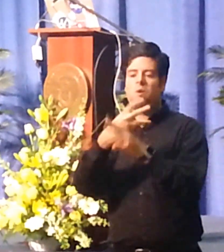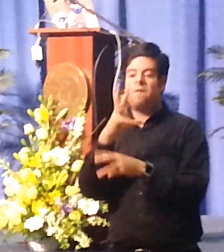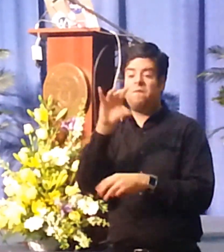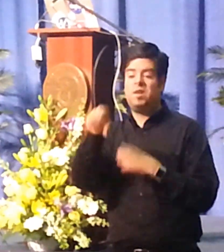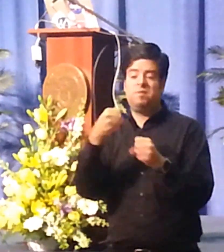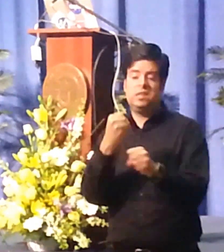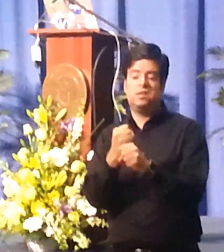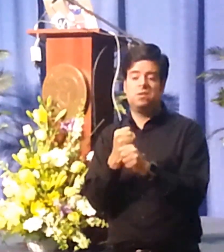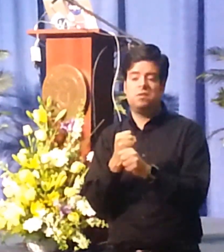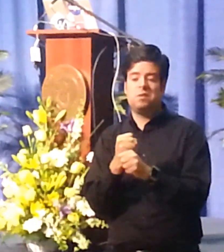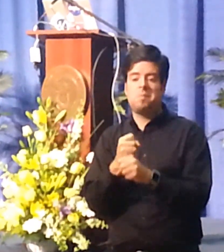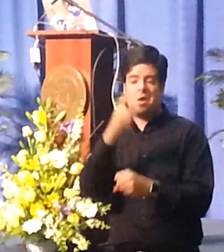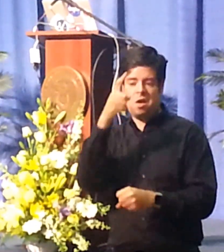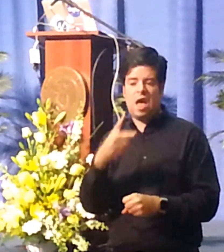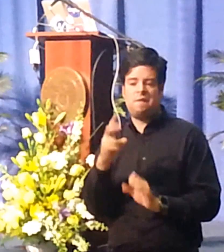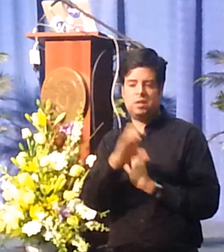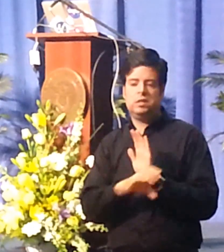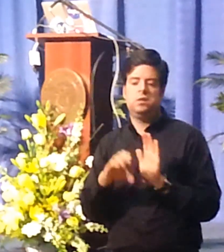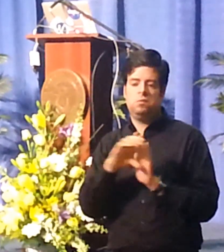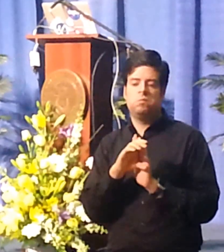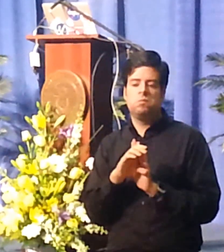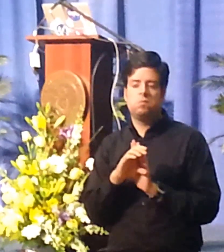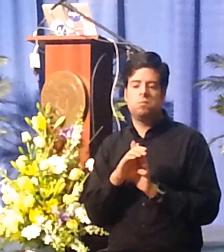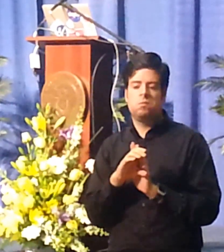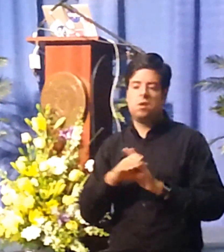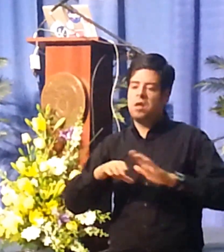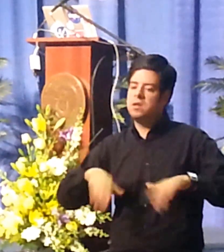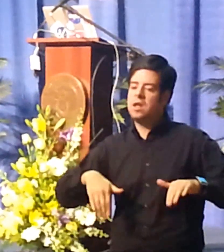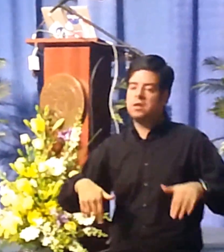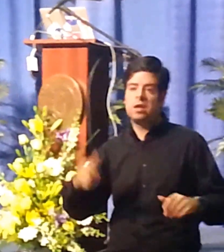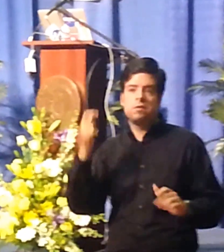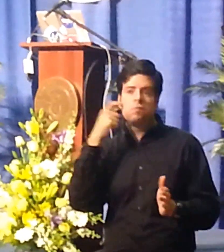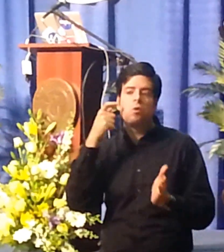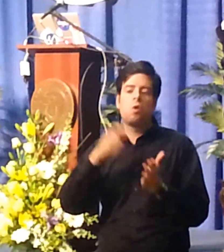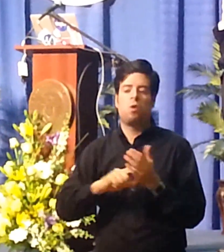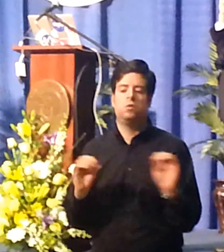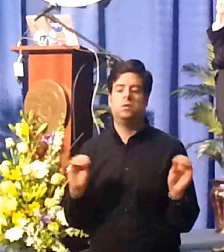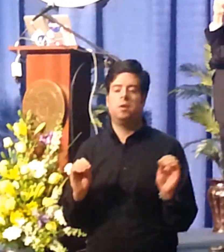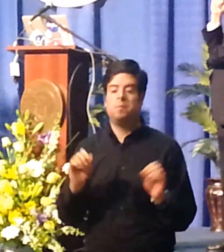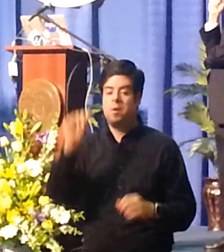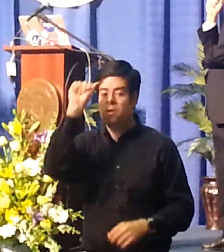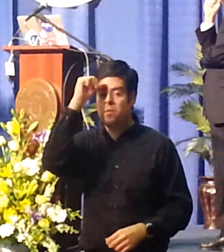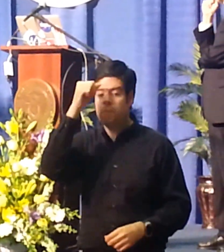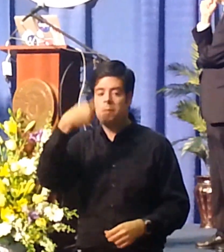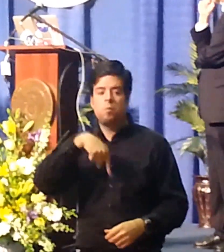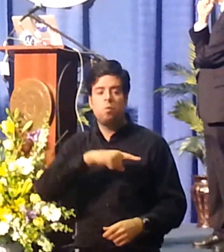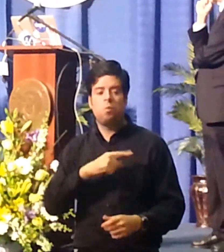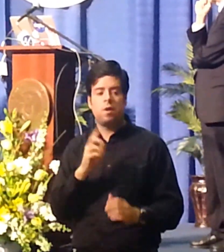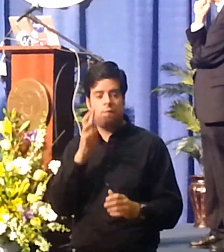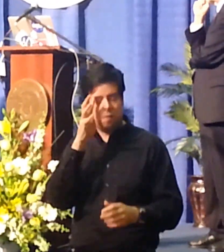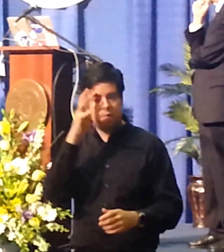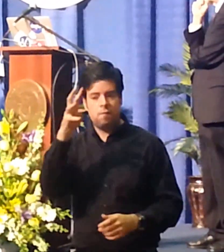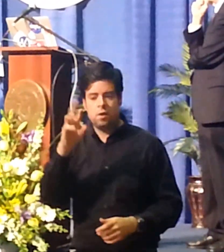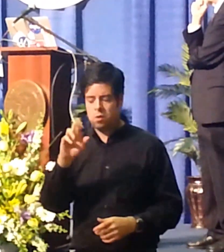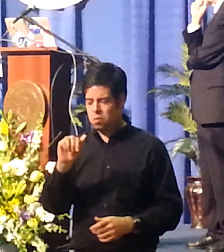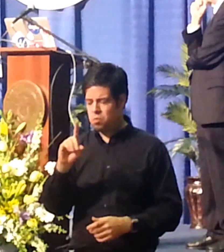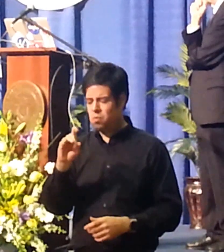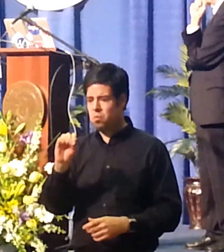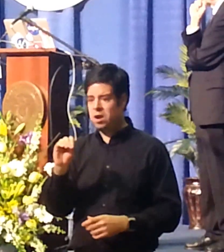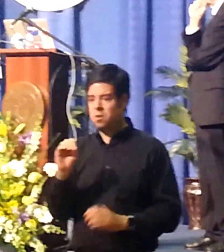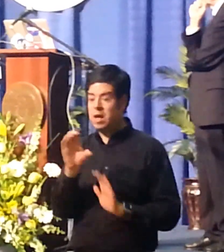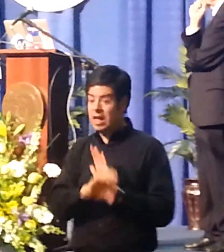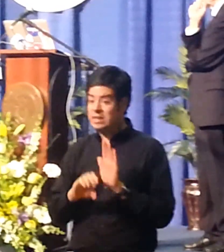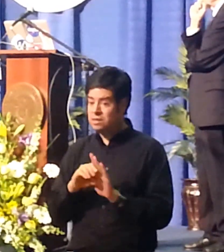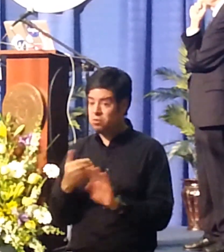years, half a century. We haven't heard one. Keep in mind, we invented radio a century